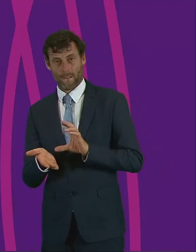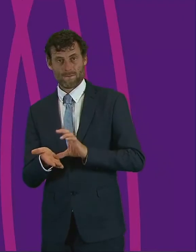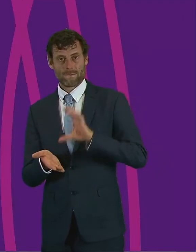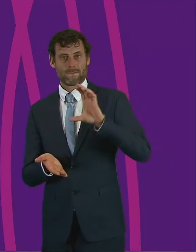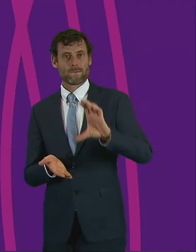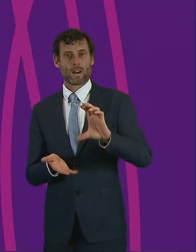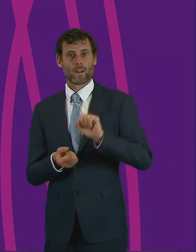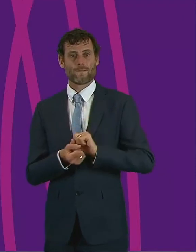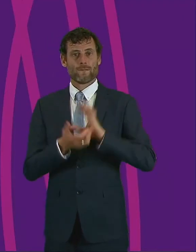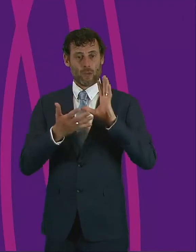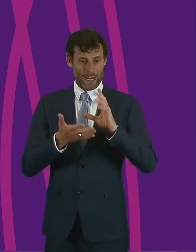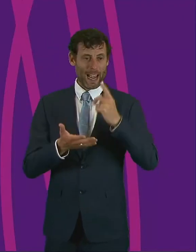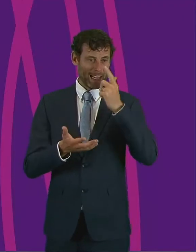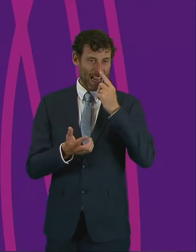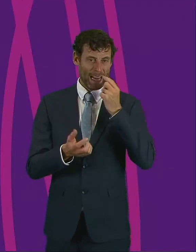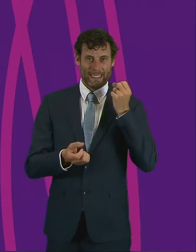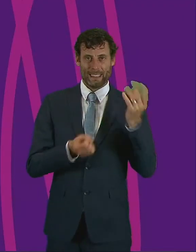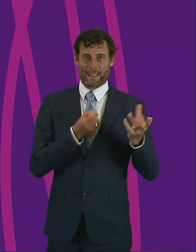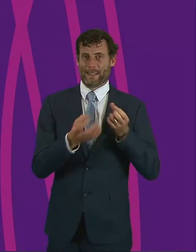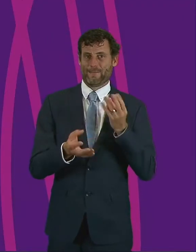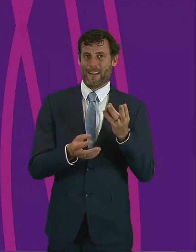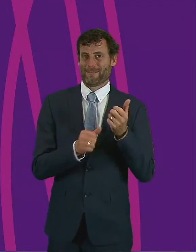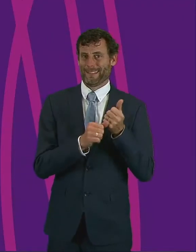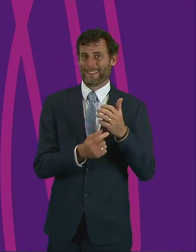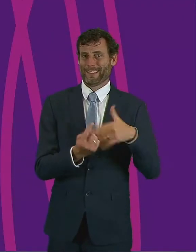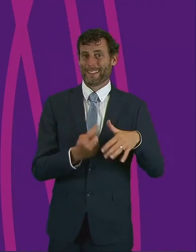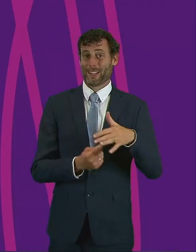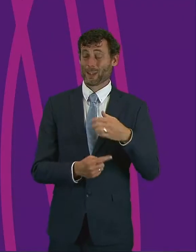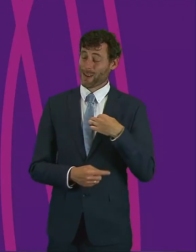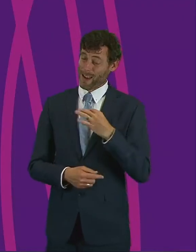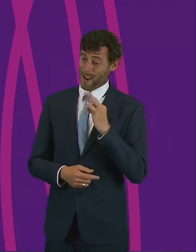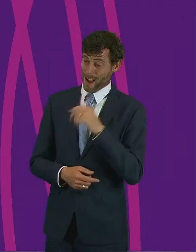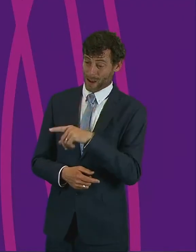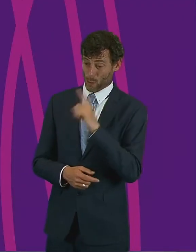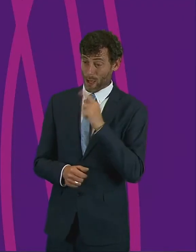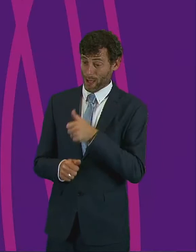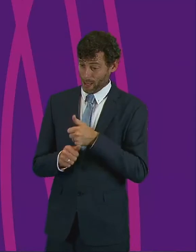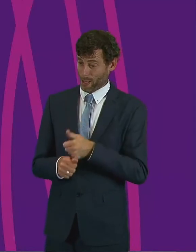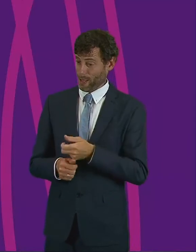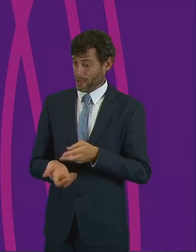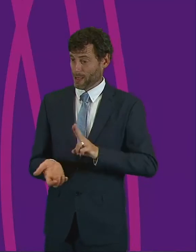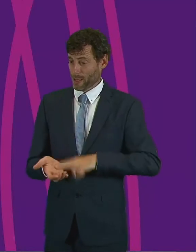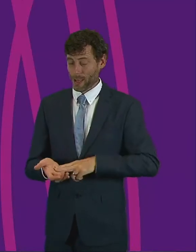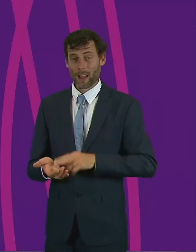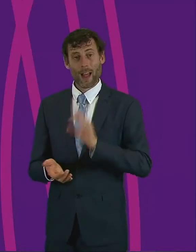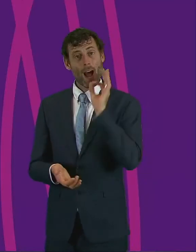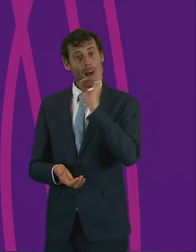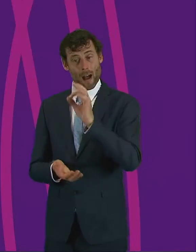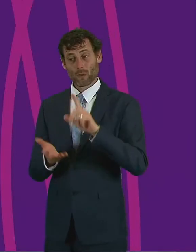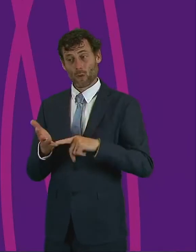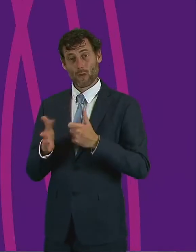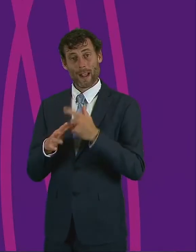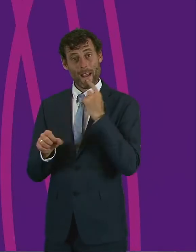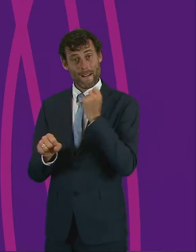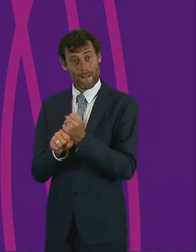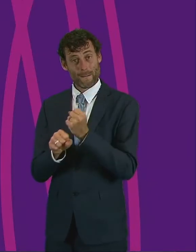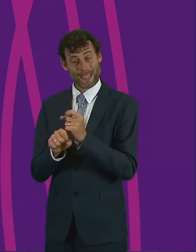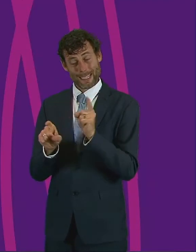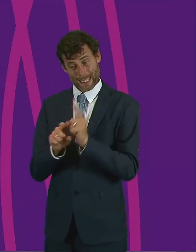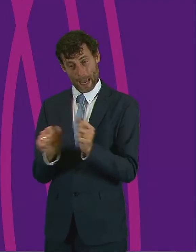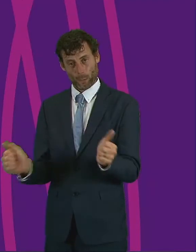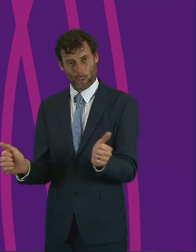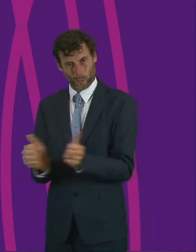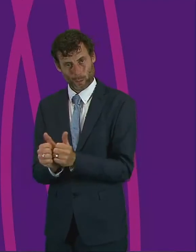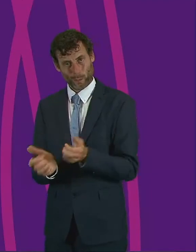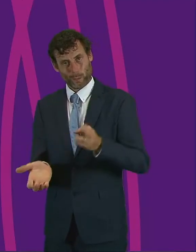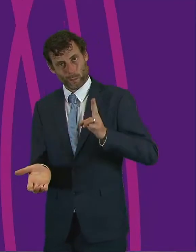my Ayrshire constituents can be realised. Will the Cabinet Secretary commit to that and urge UK Government counterparts to do the same? Kate Forbes.